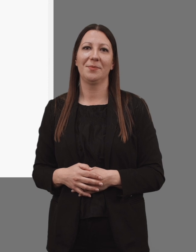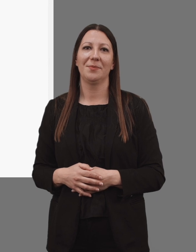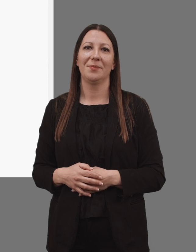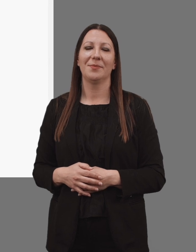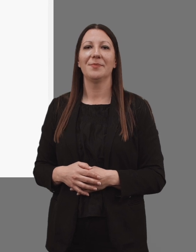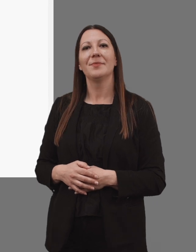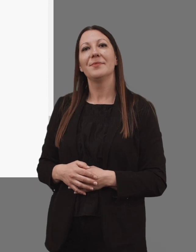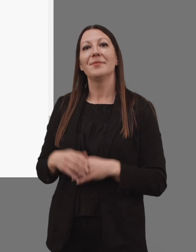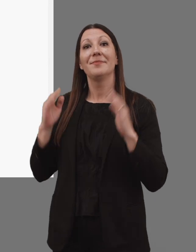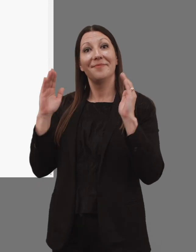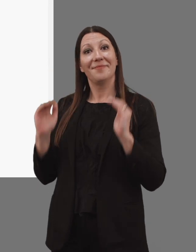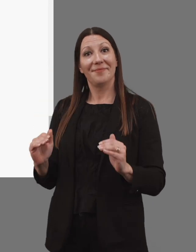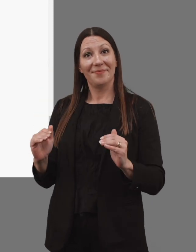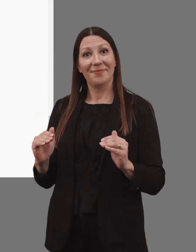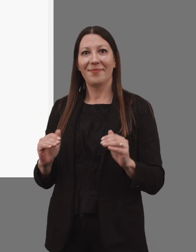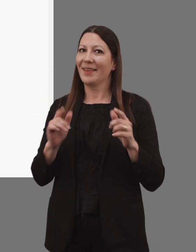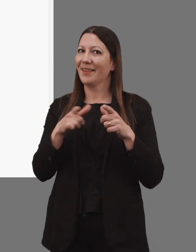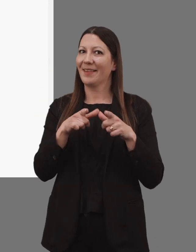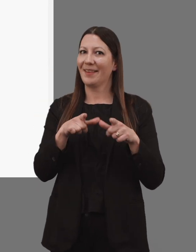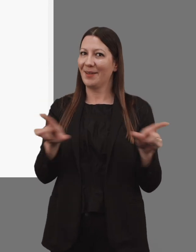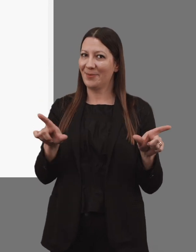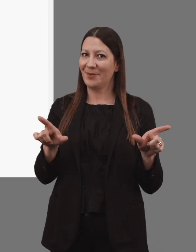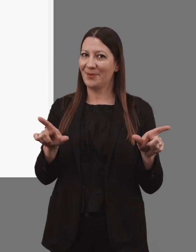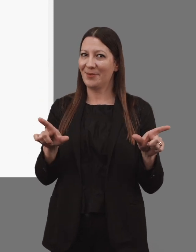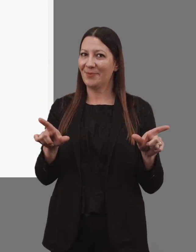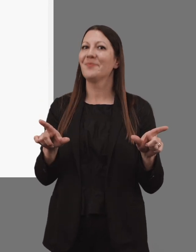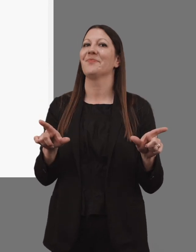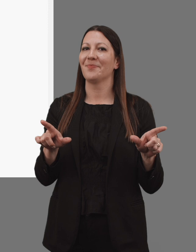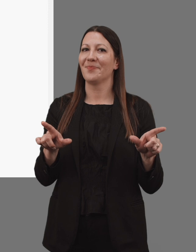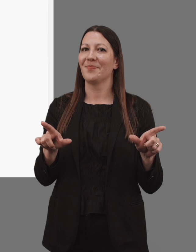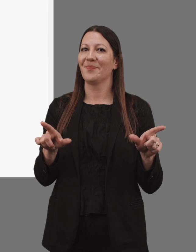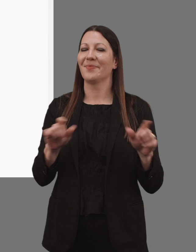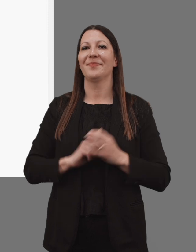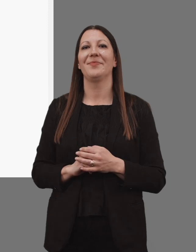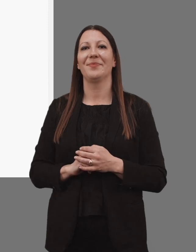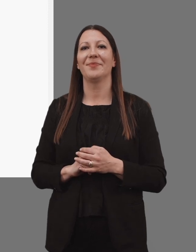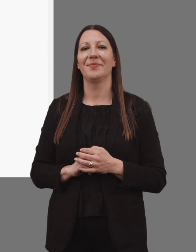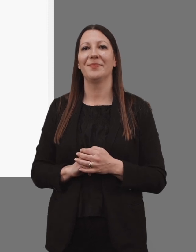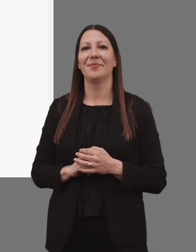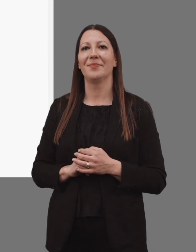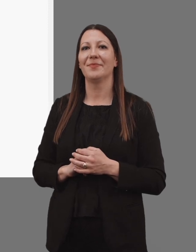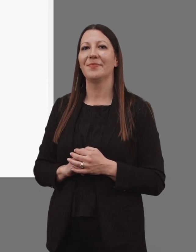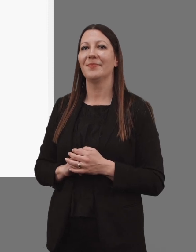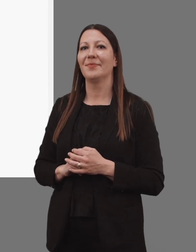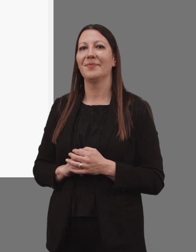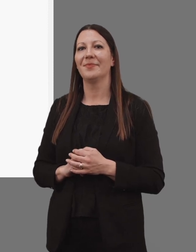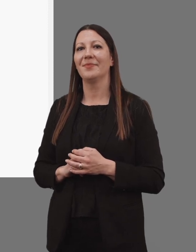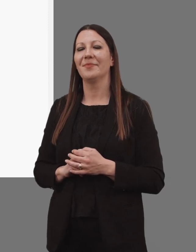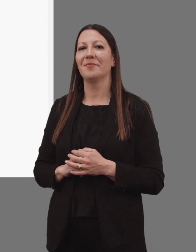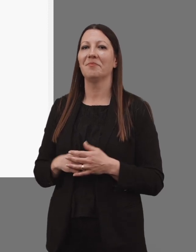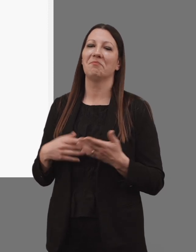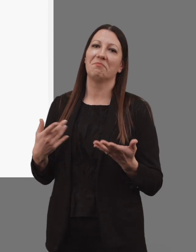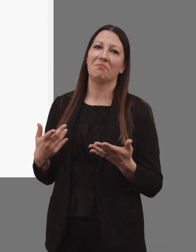So moving on to languages. There we go. So for today's sake,